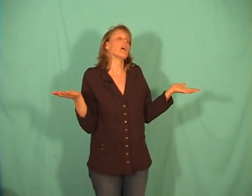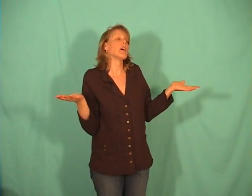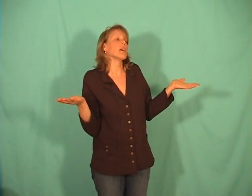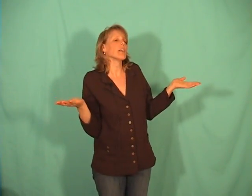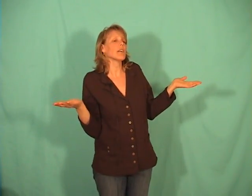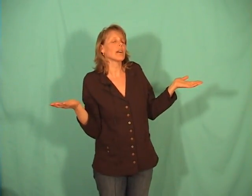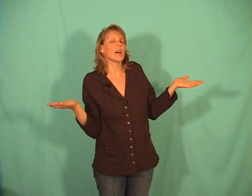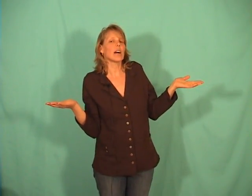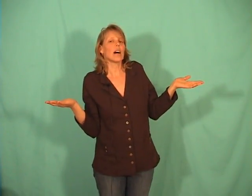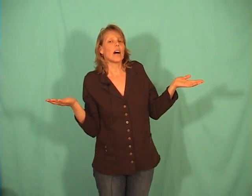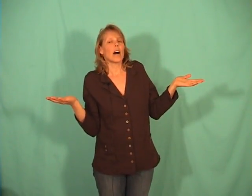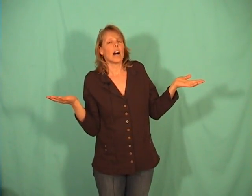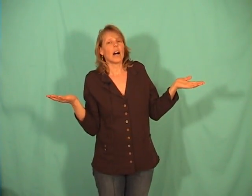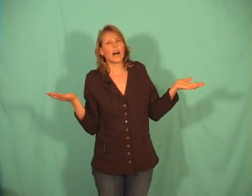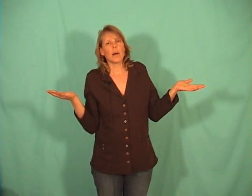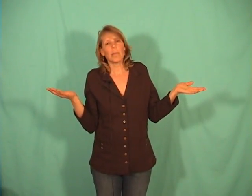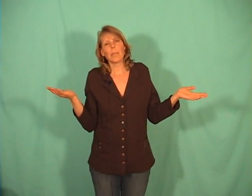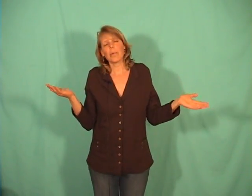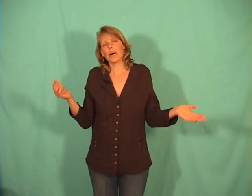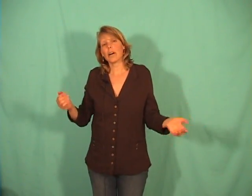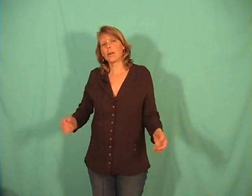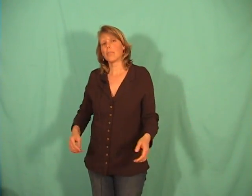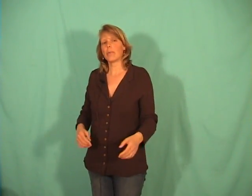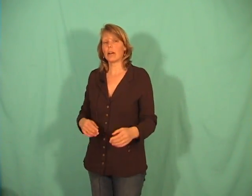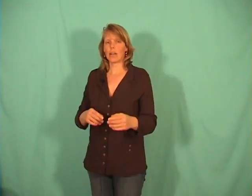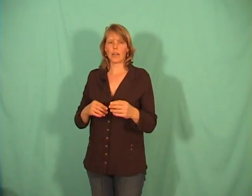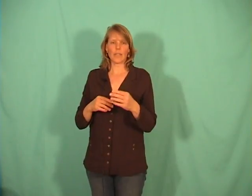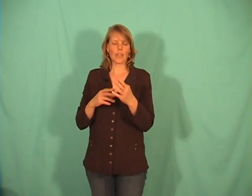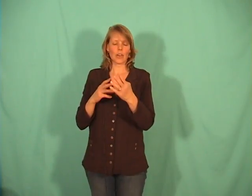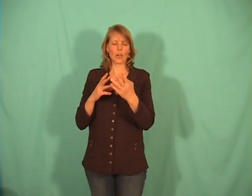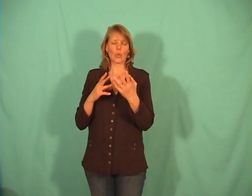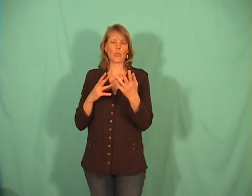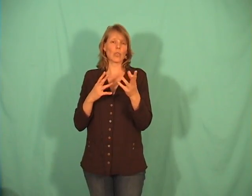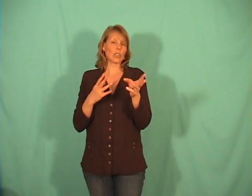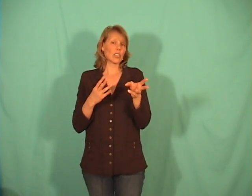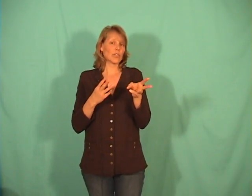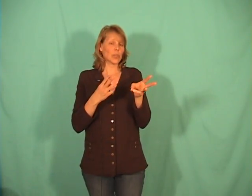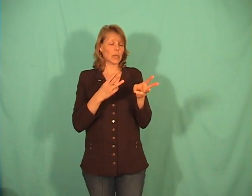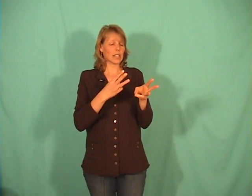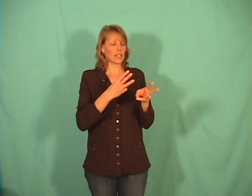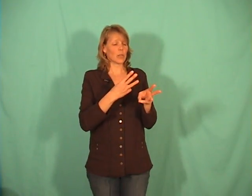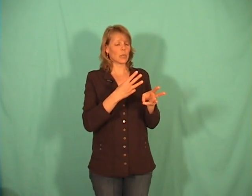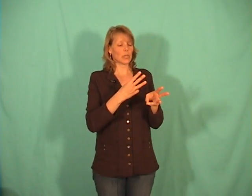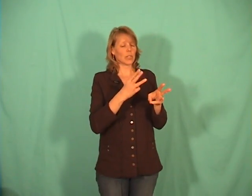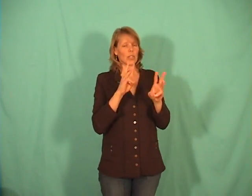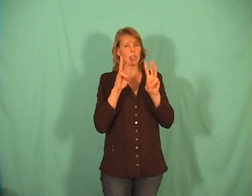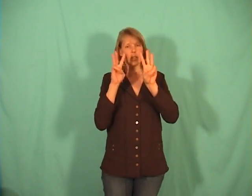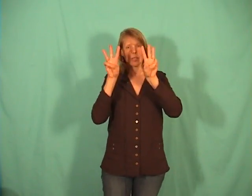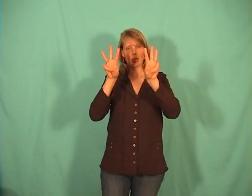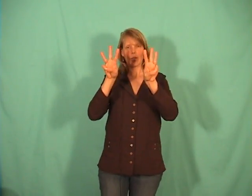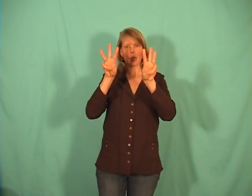are. Up above the world, if you want to sign world, 2